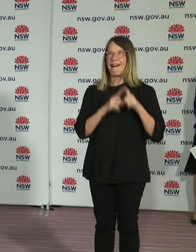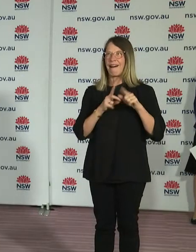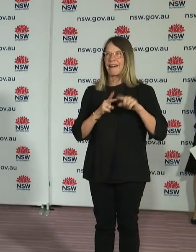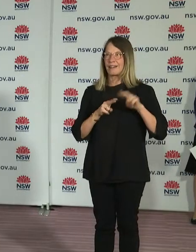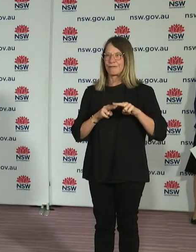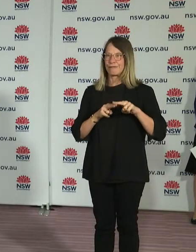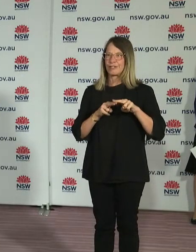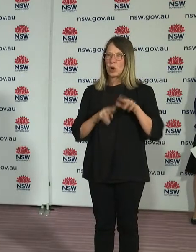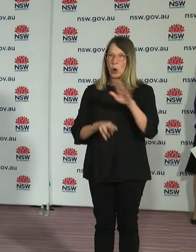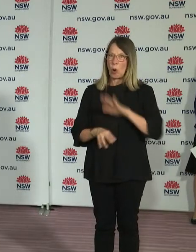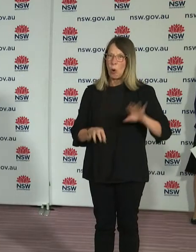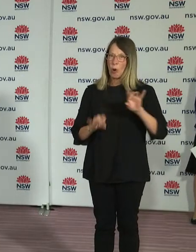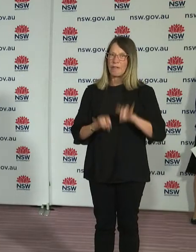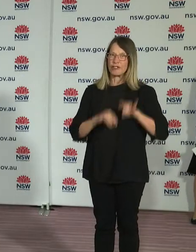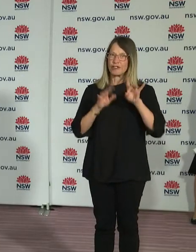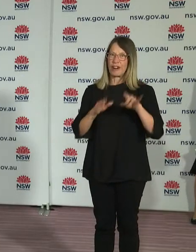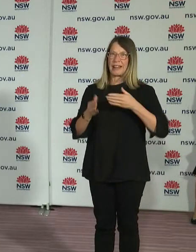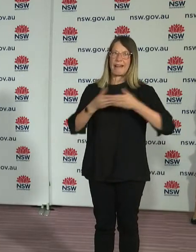in that task. On